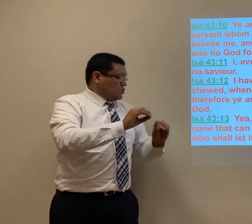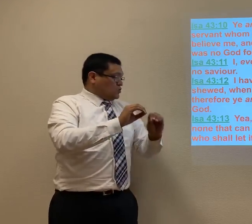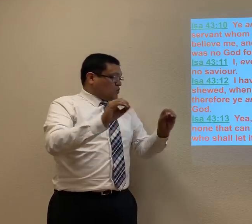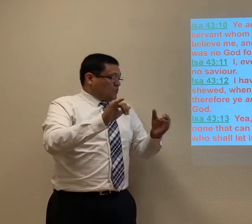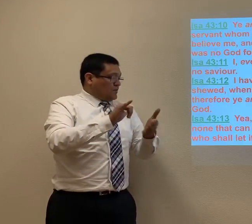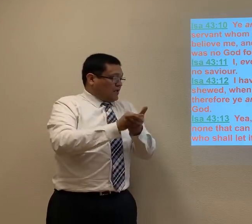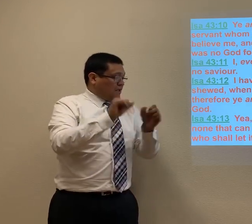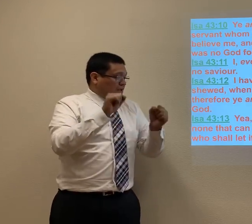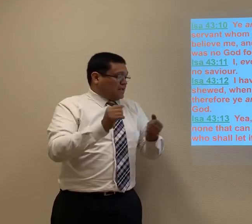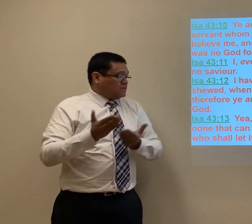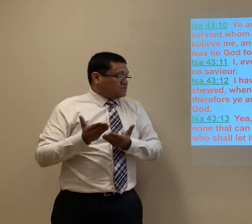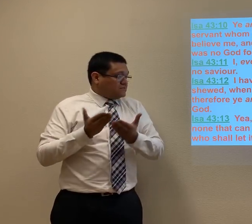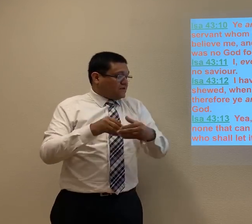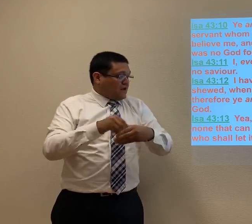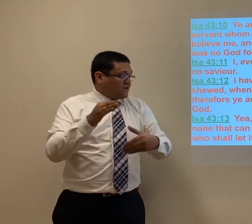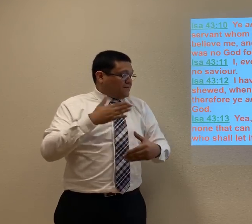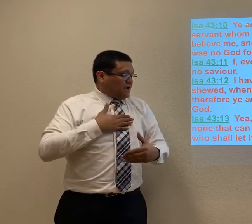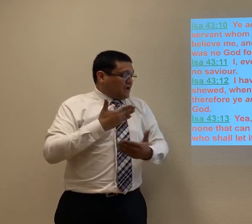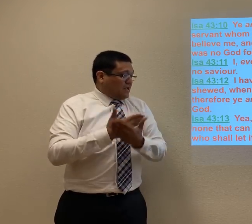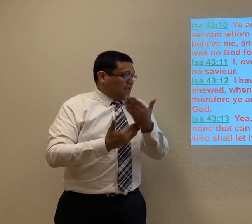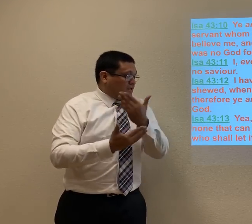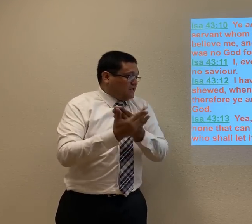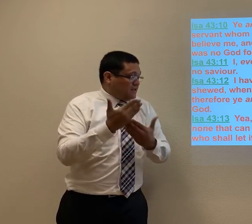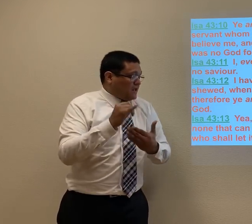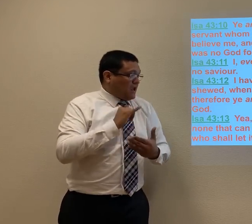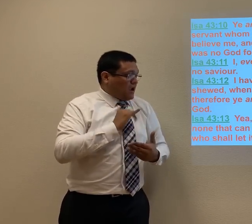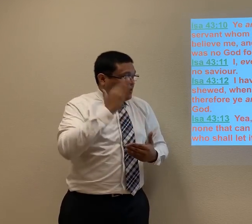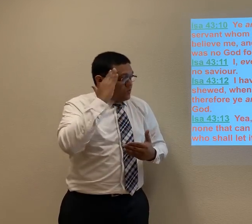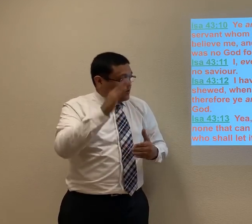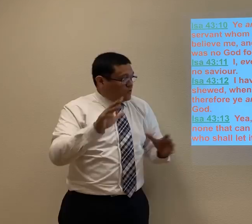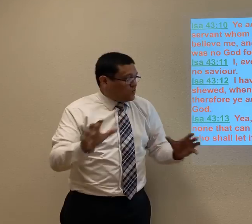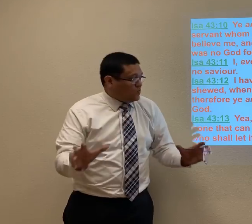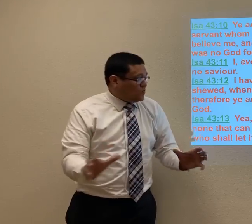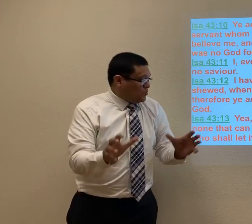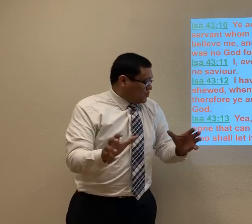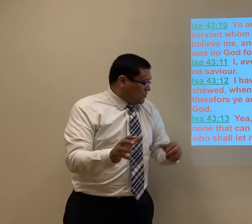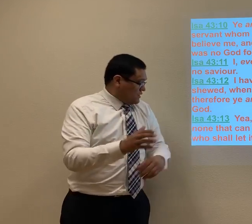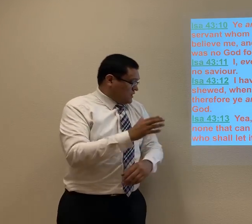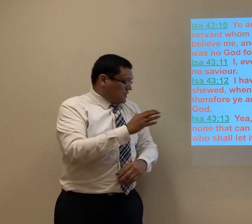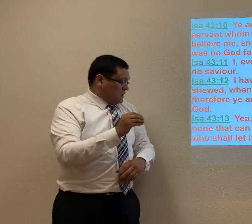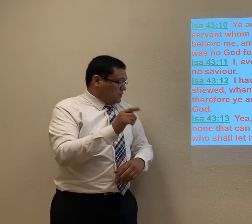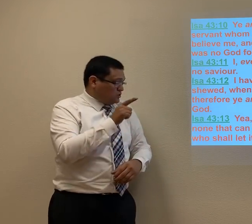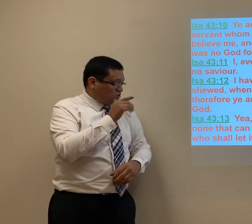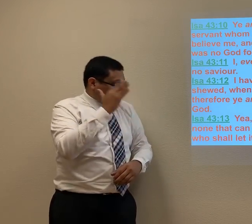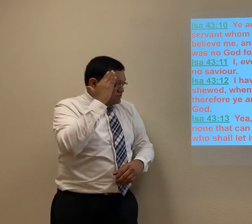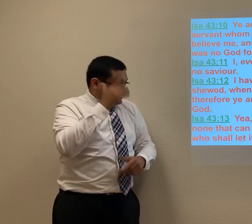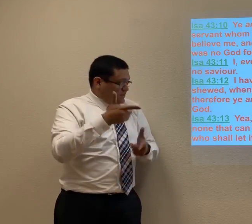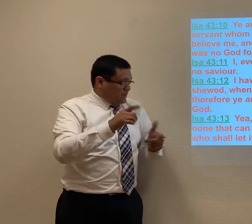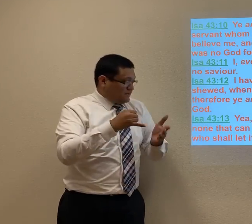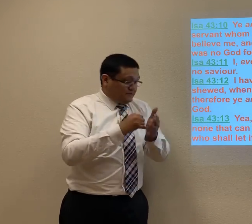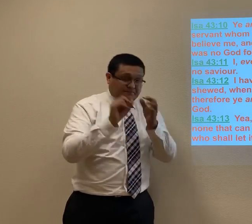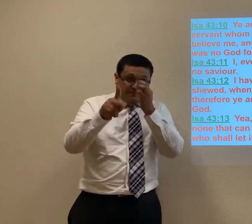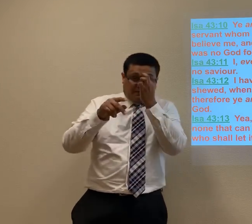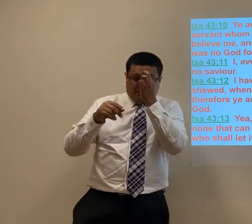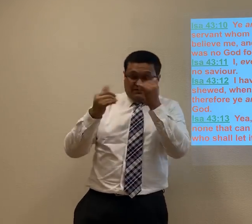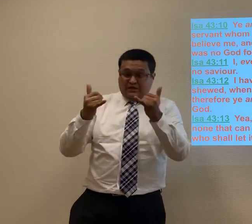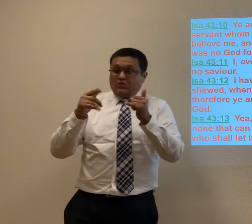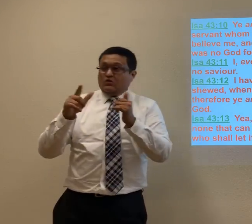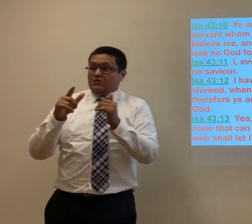day was, I am He. And there is none that can deliver out of my hand. I will work, and who shall let